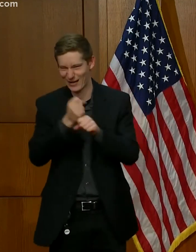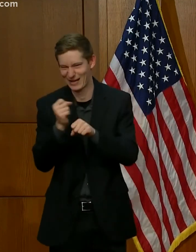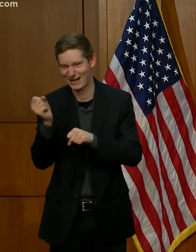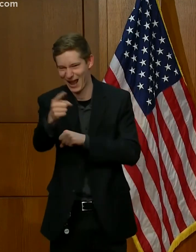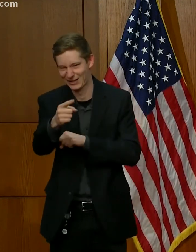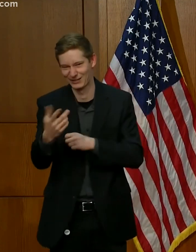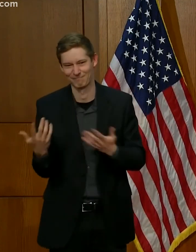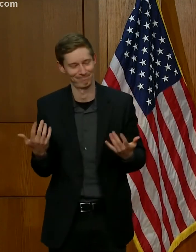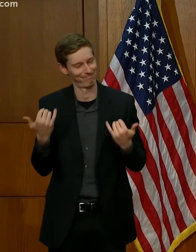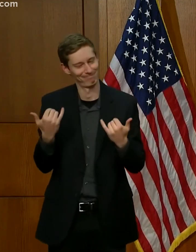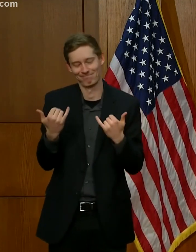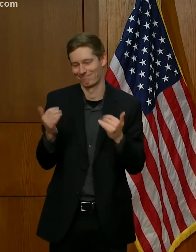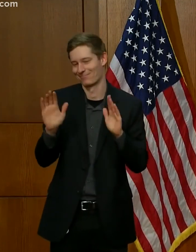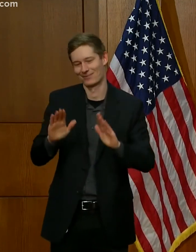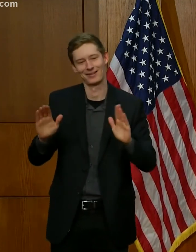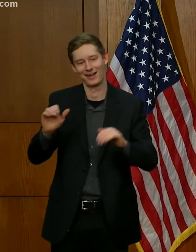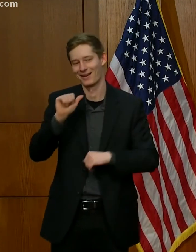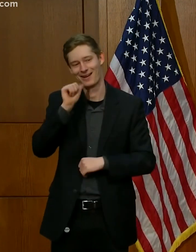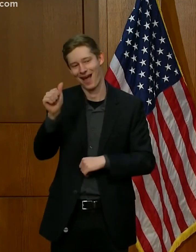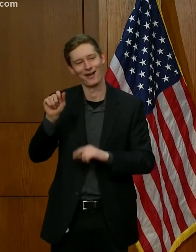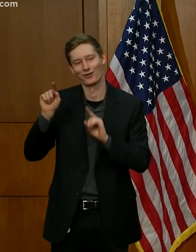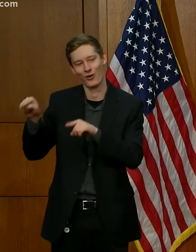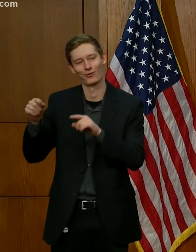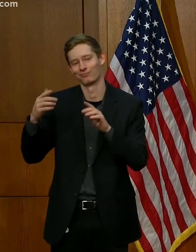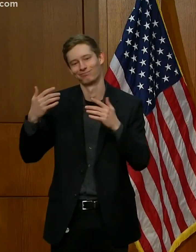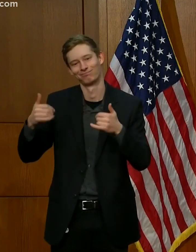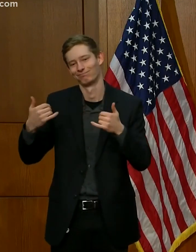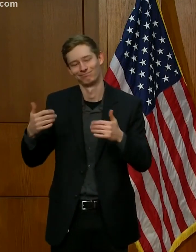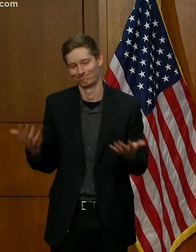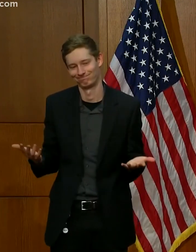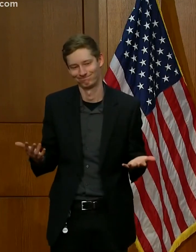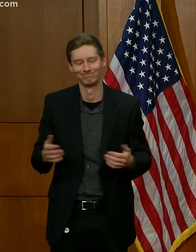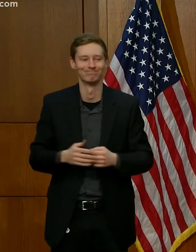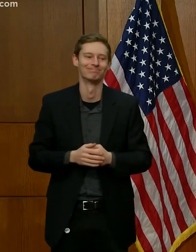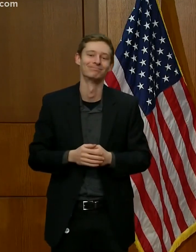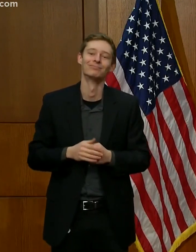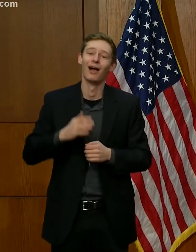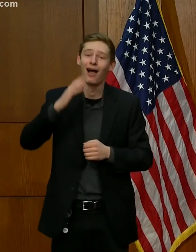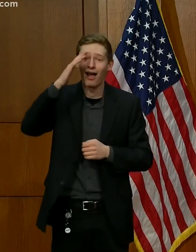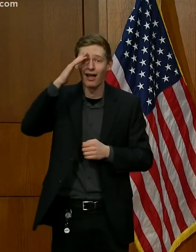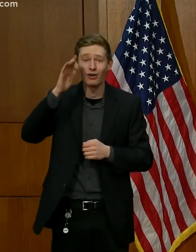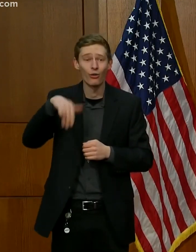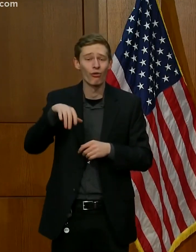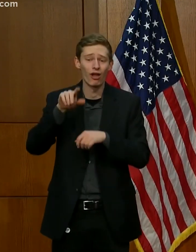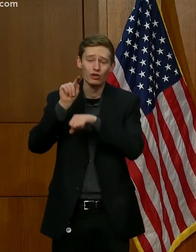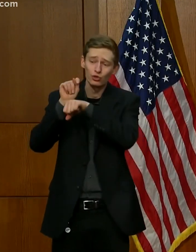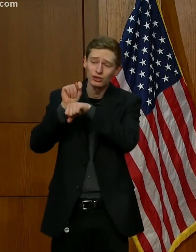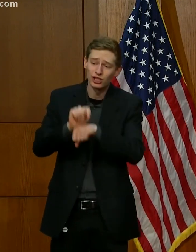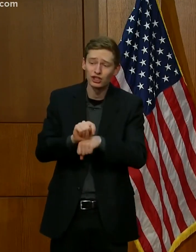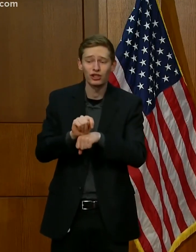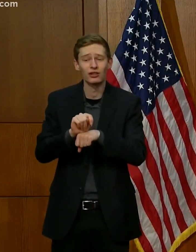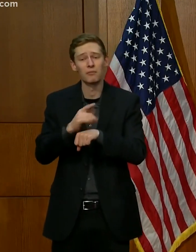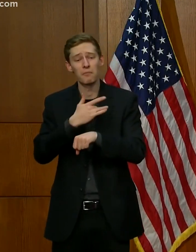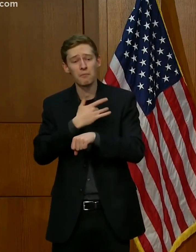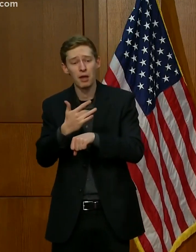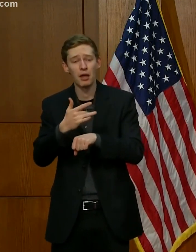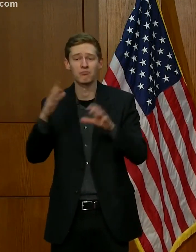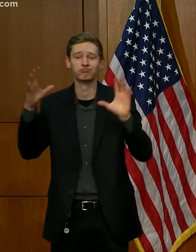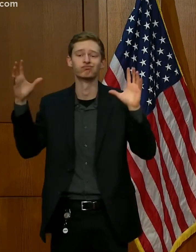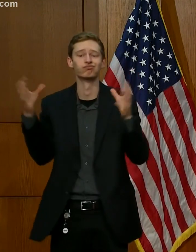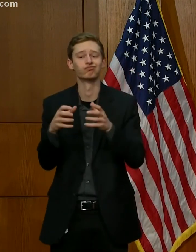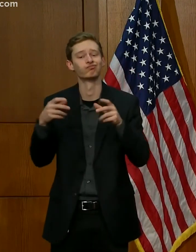playing Sunday. But what I ask of all of you, I know that it's a tradition that we gather on Super Bowl